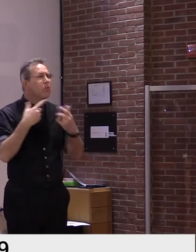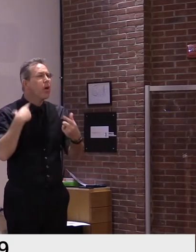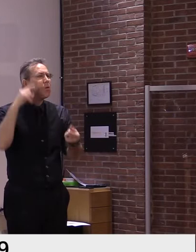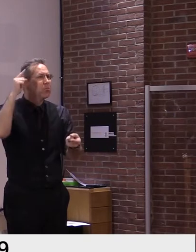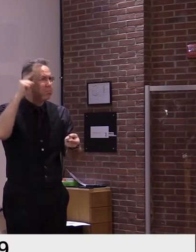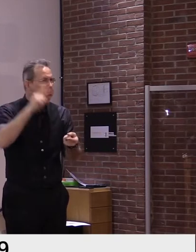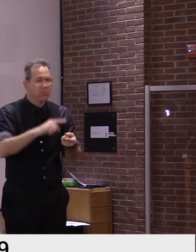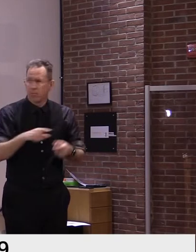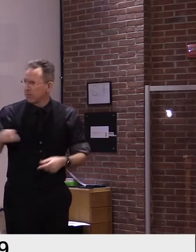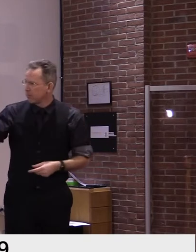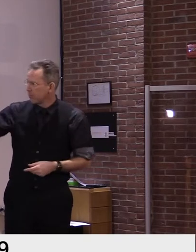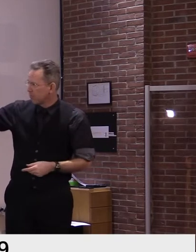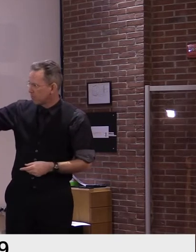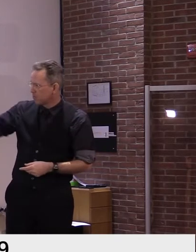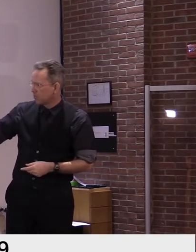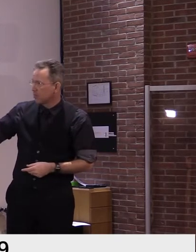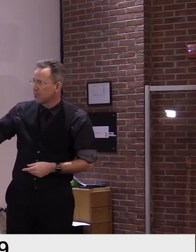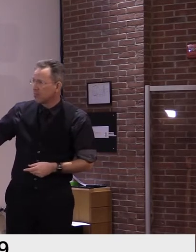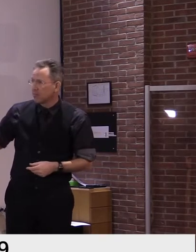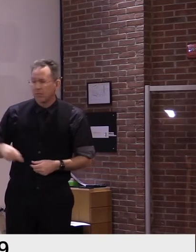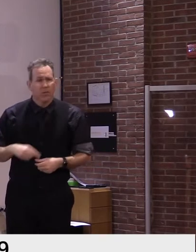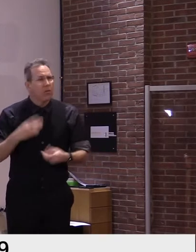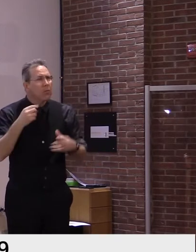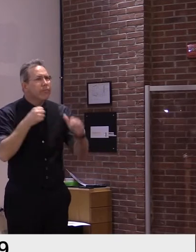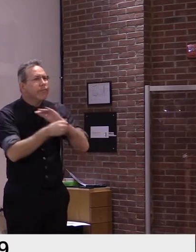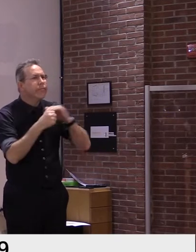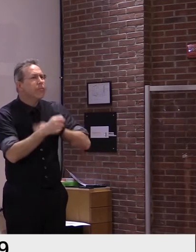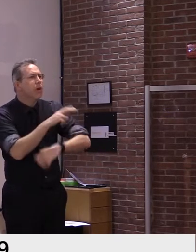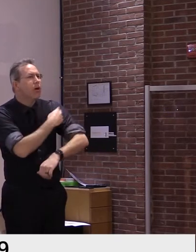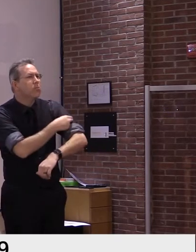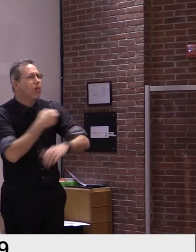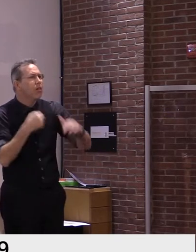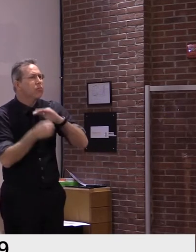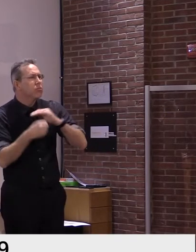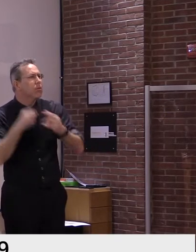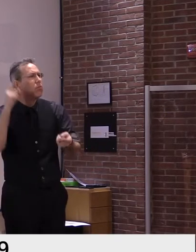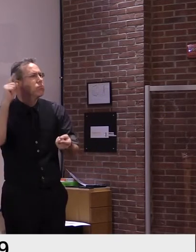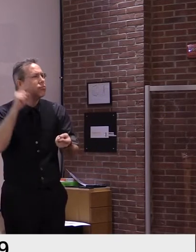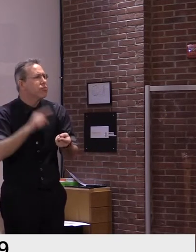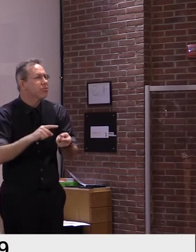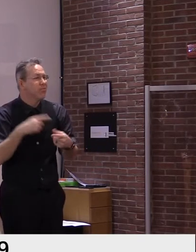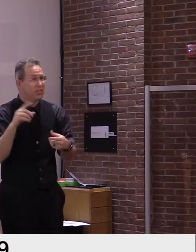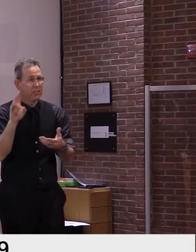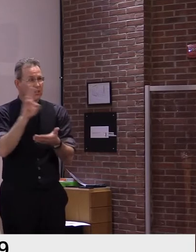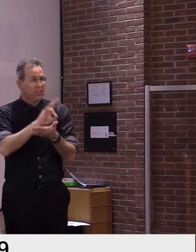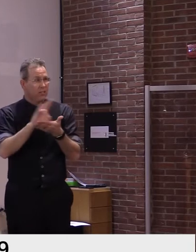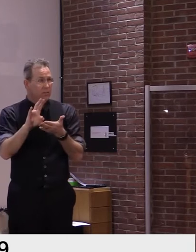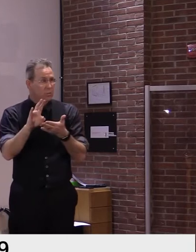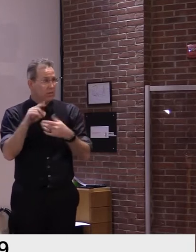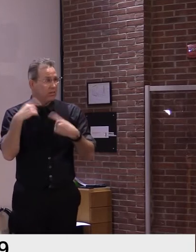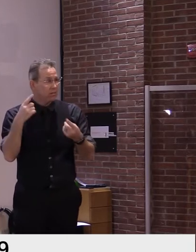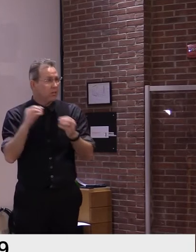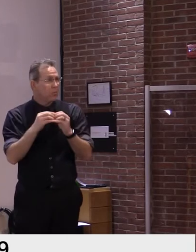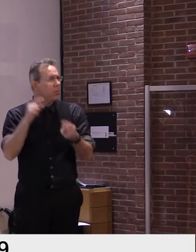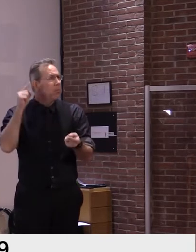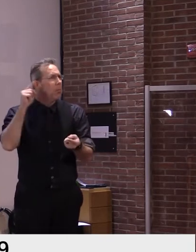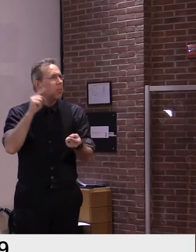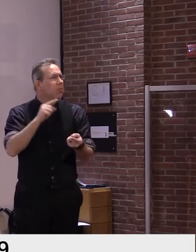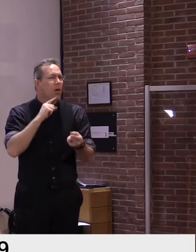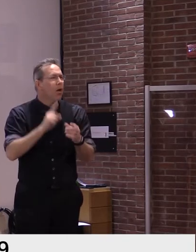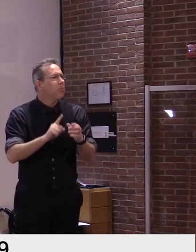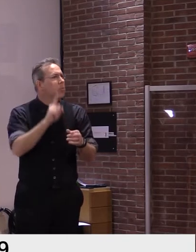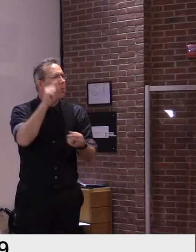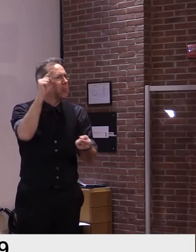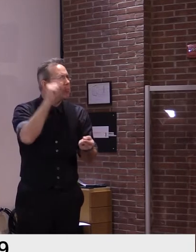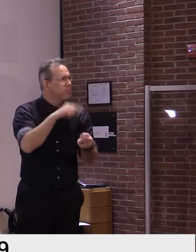in hospitalizations continuing for a 7th straight week, now down 60% since January. And thankfully, the U.S. death